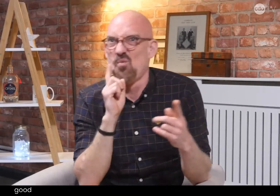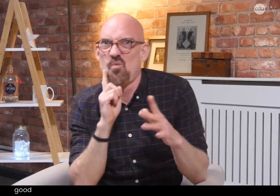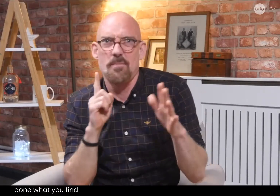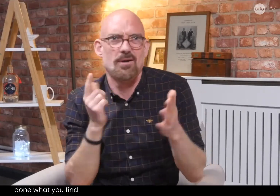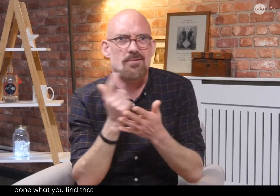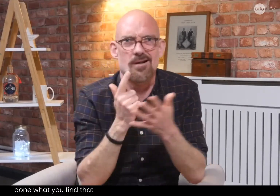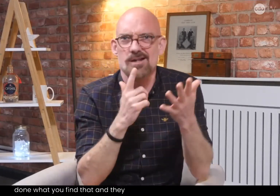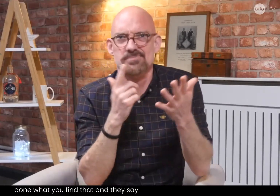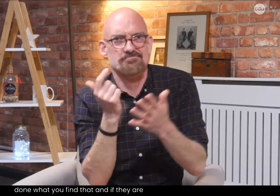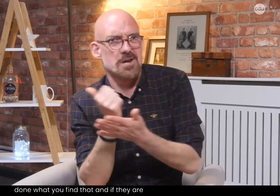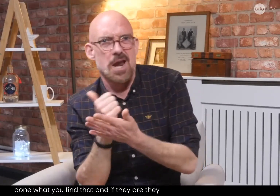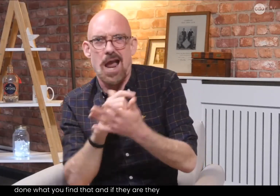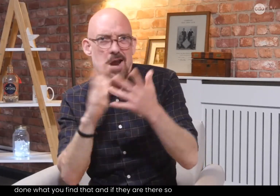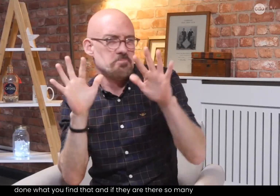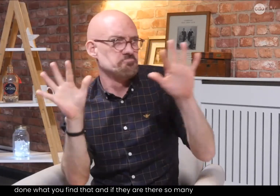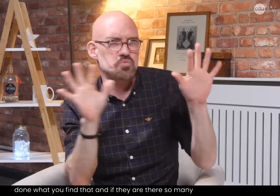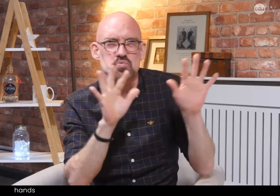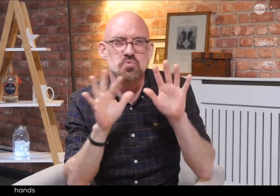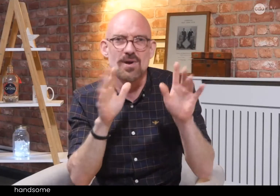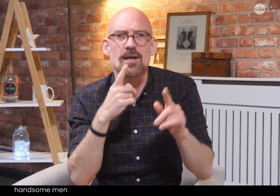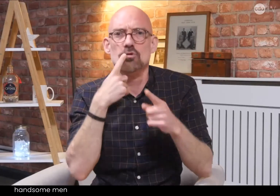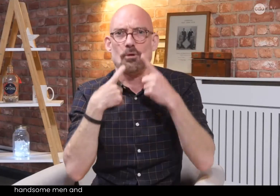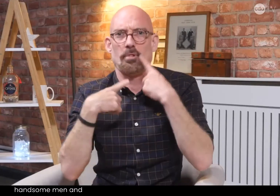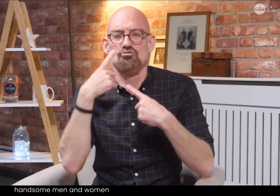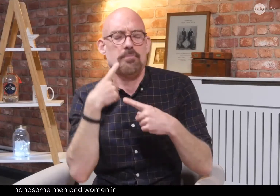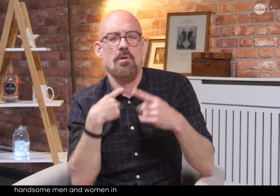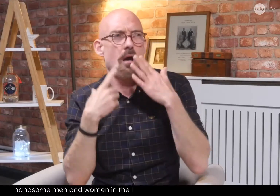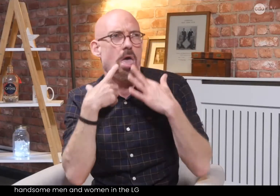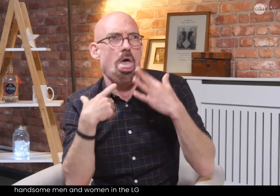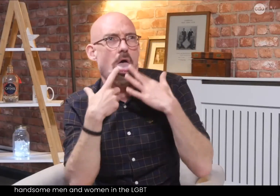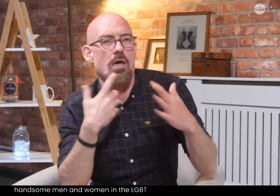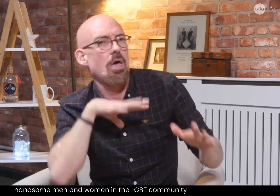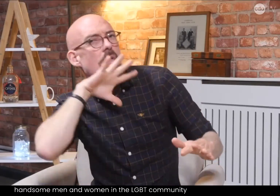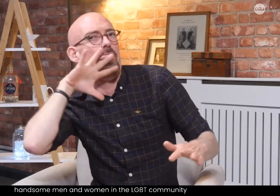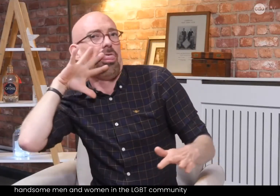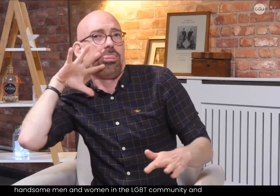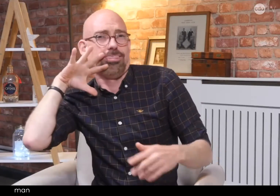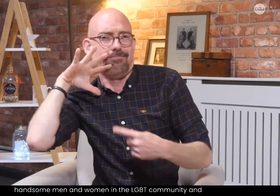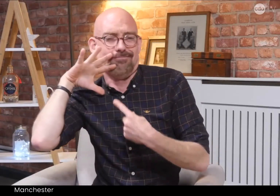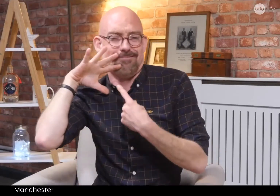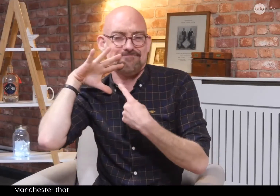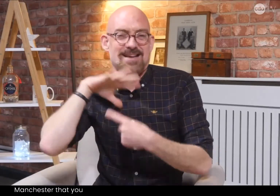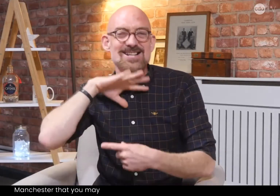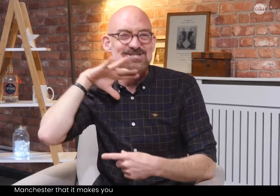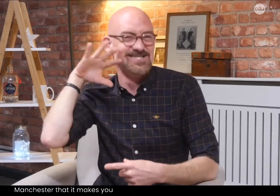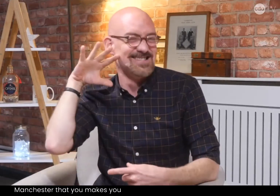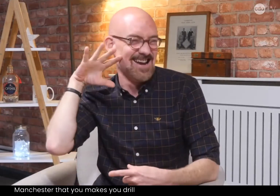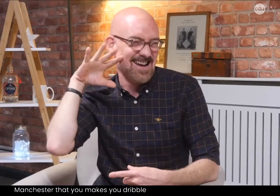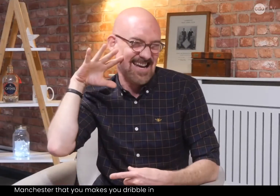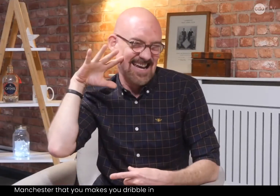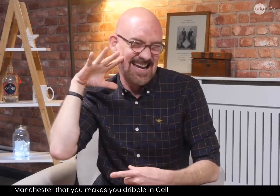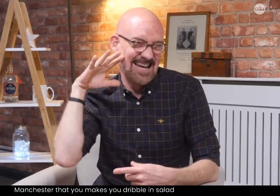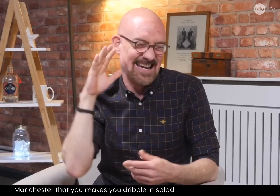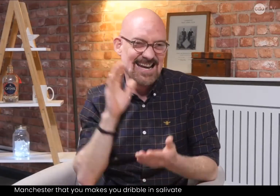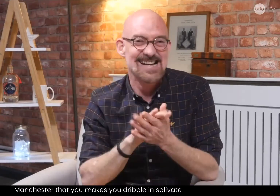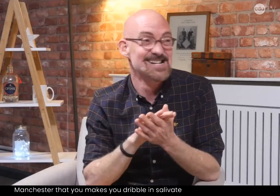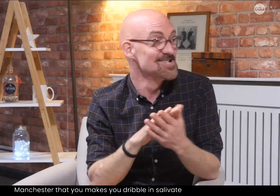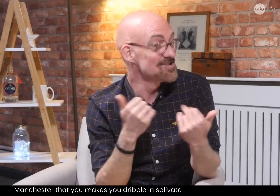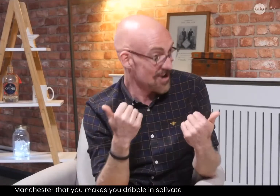many handsome men and women in the LGBT community in Manchester that it makes you dribble and salivate at how delicious they look. So that's